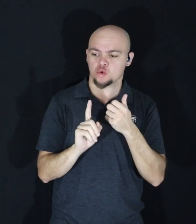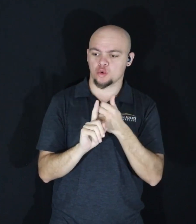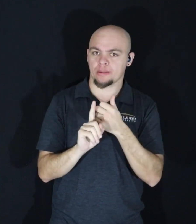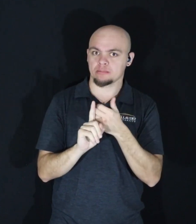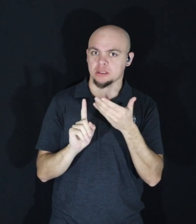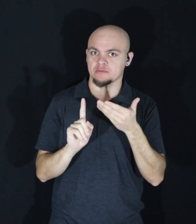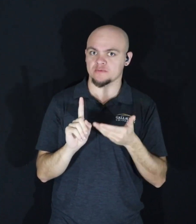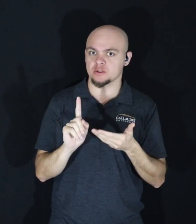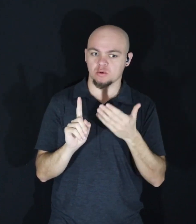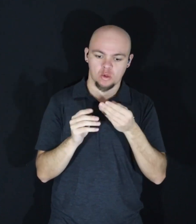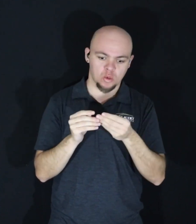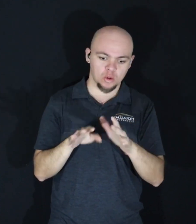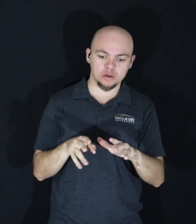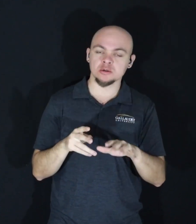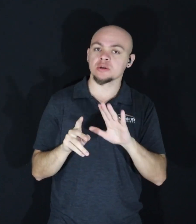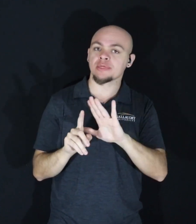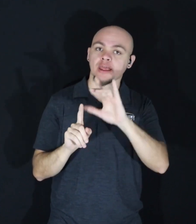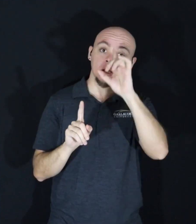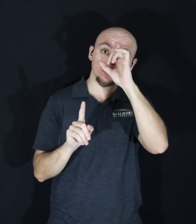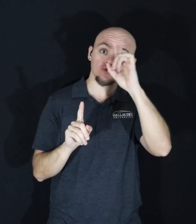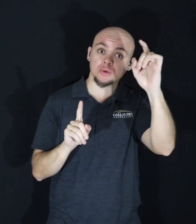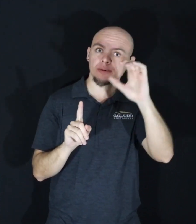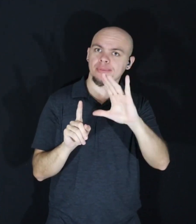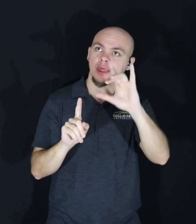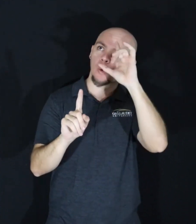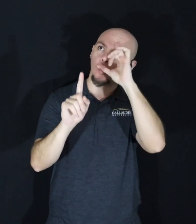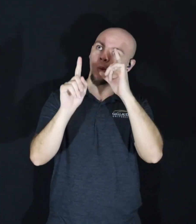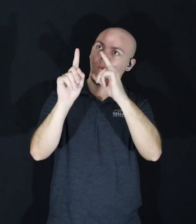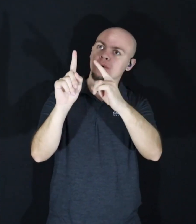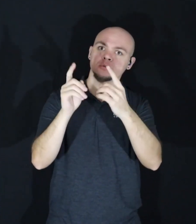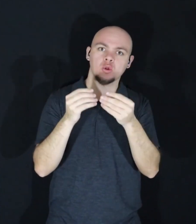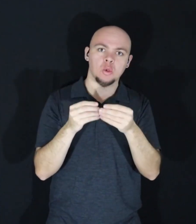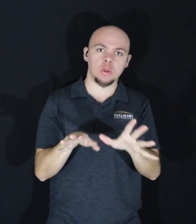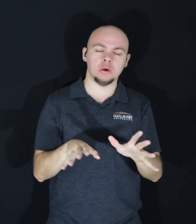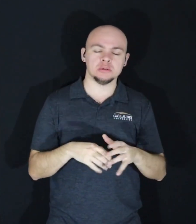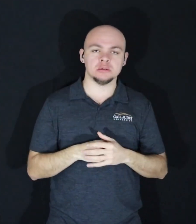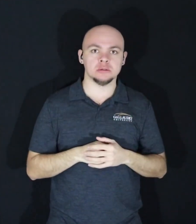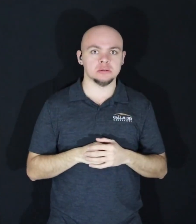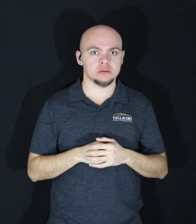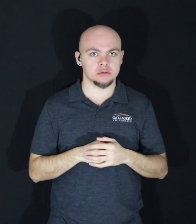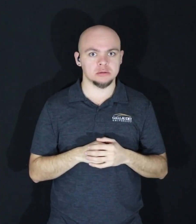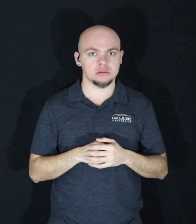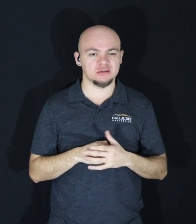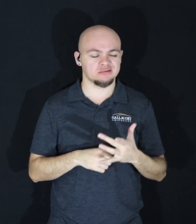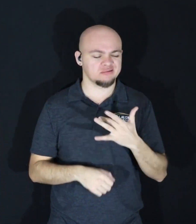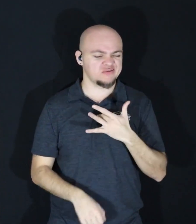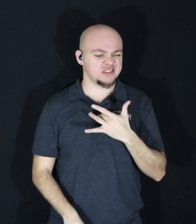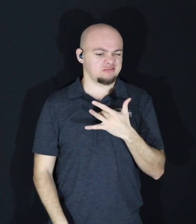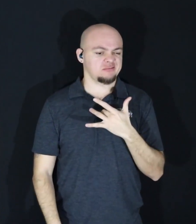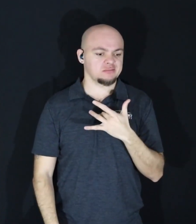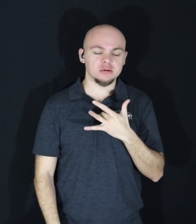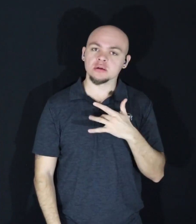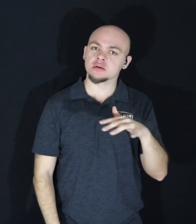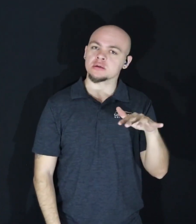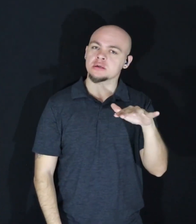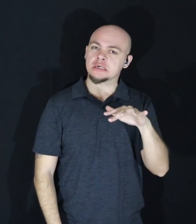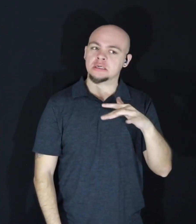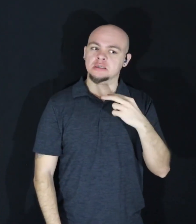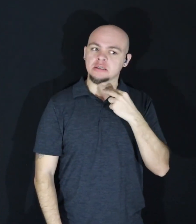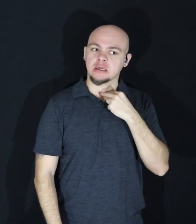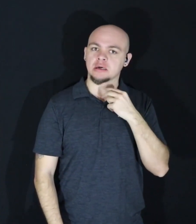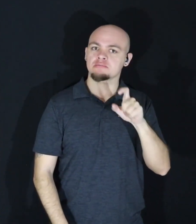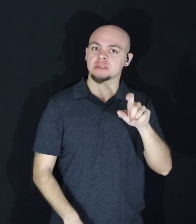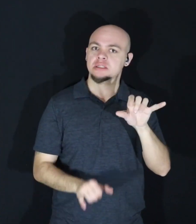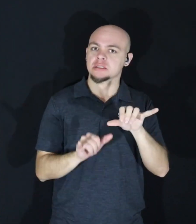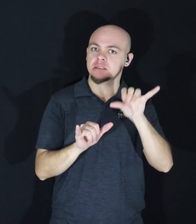their dreams, they've lost their desires, and they feel stuck. They feel stuck in a place of, I just need to stay